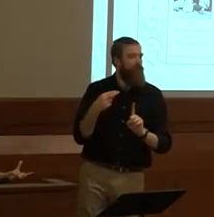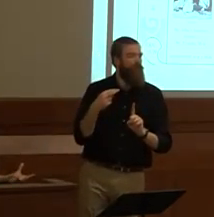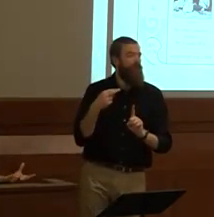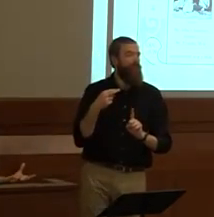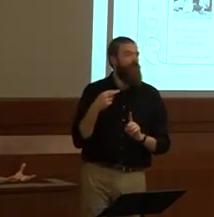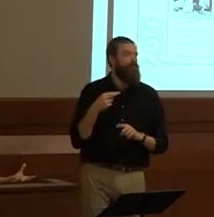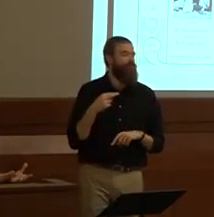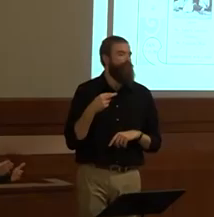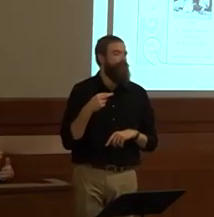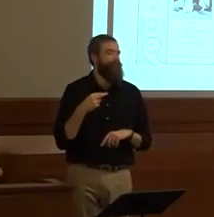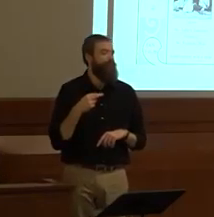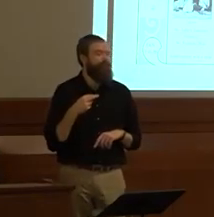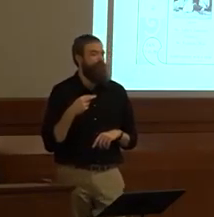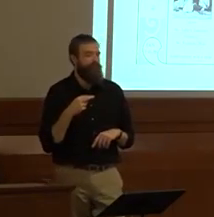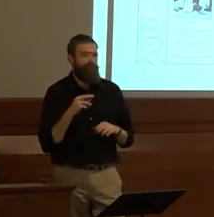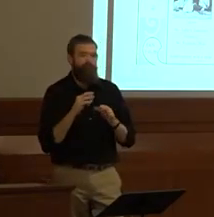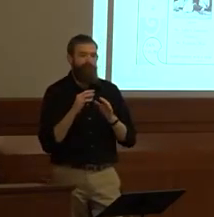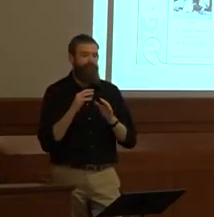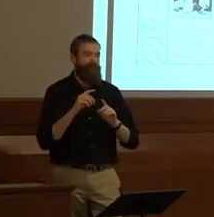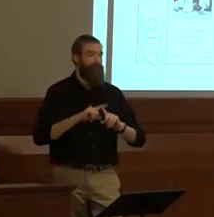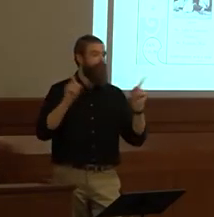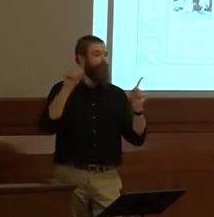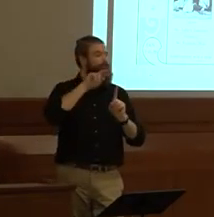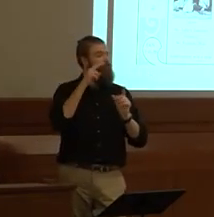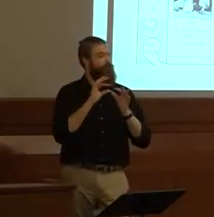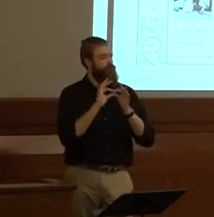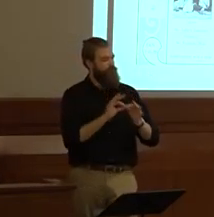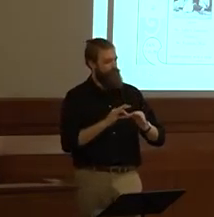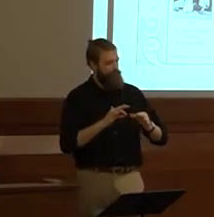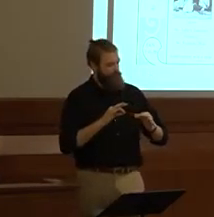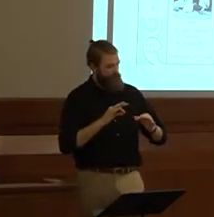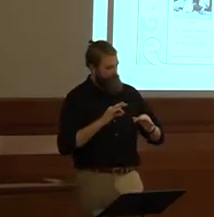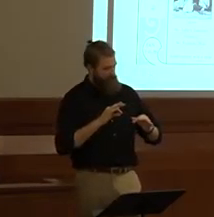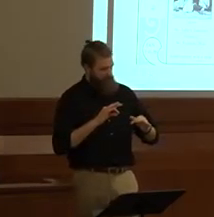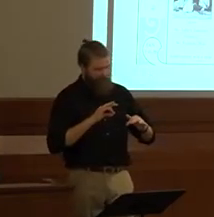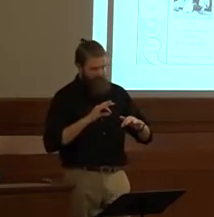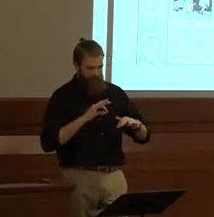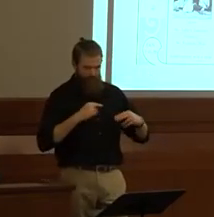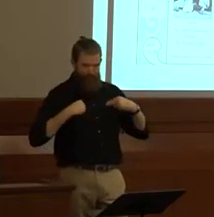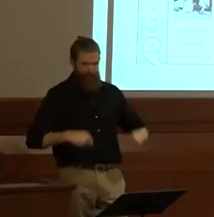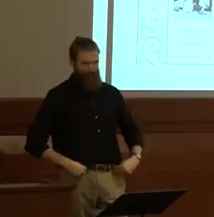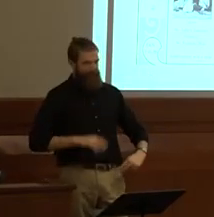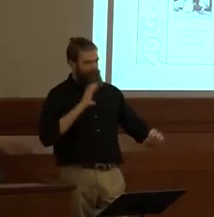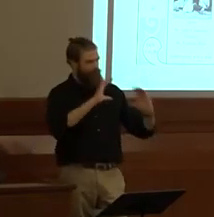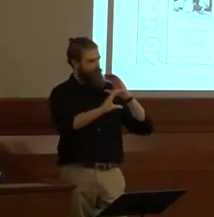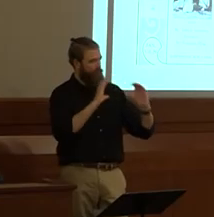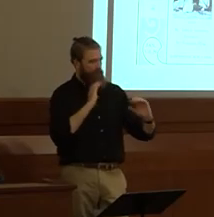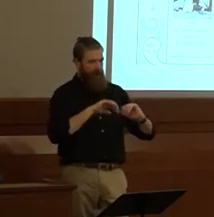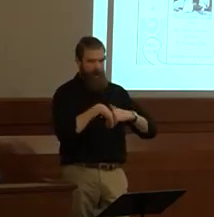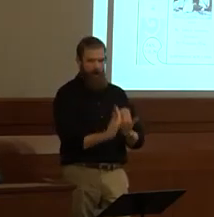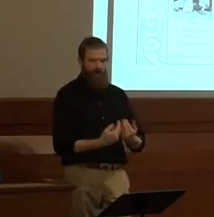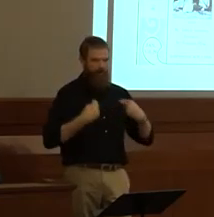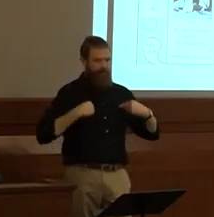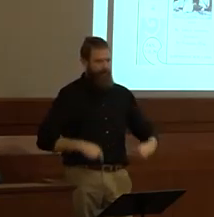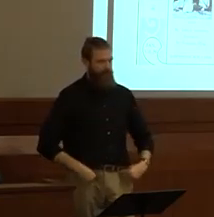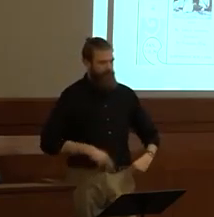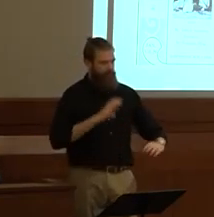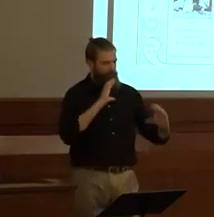on human communication, what it means to be embodied, you might say, in